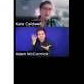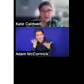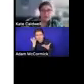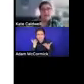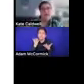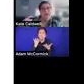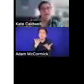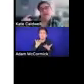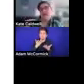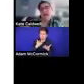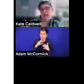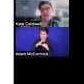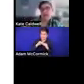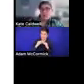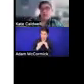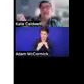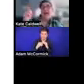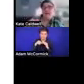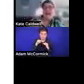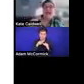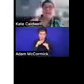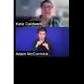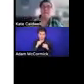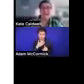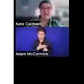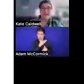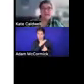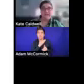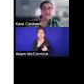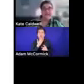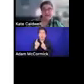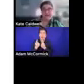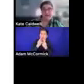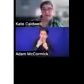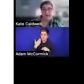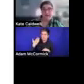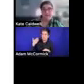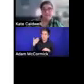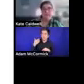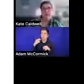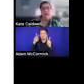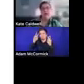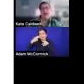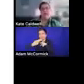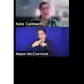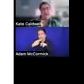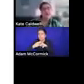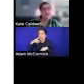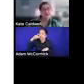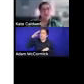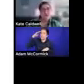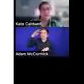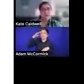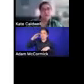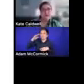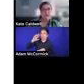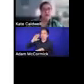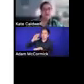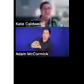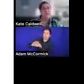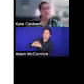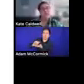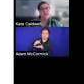the rhetoric of intersectionality without actually meaningfully engaging with it. Another concern would